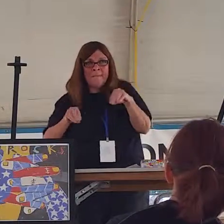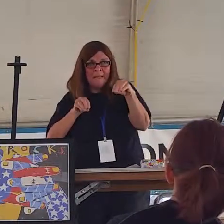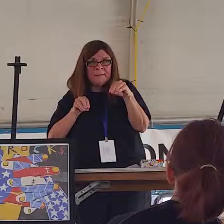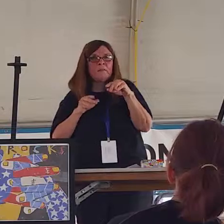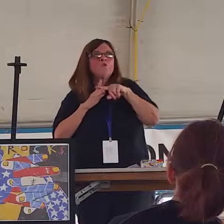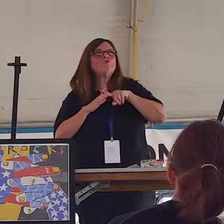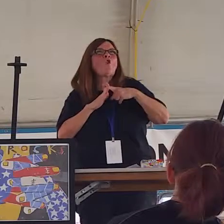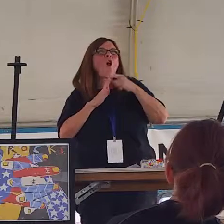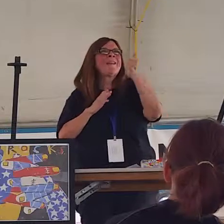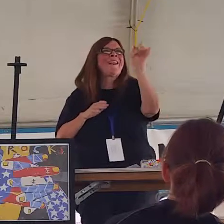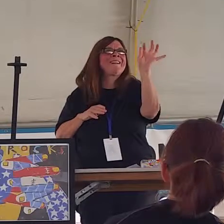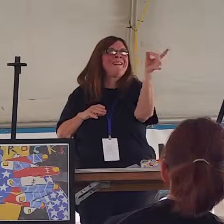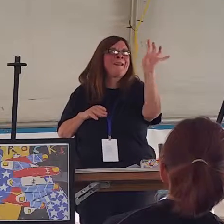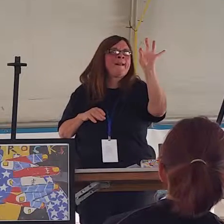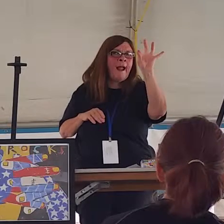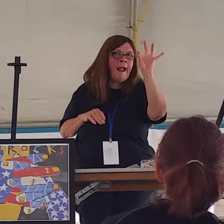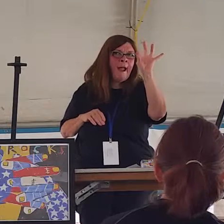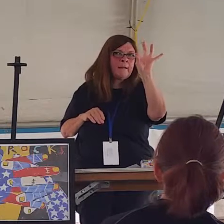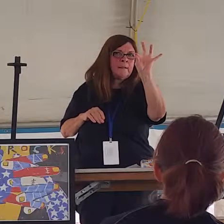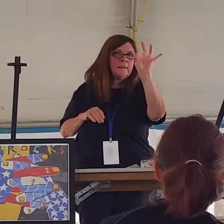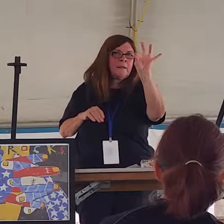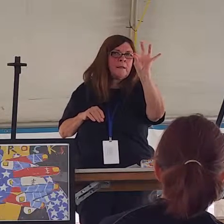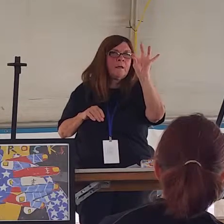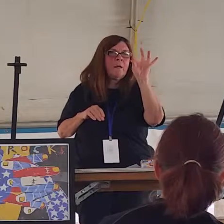a movement. It started in